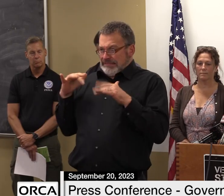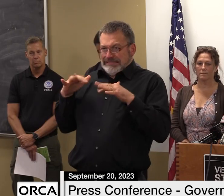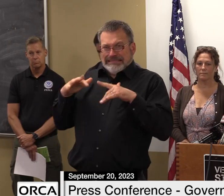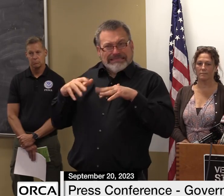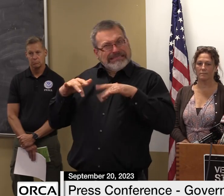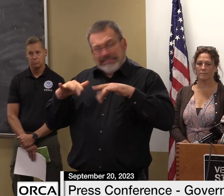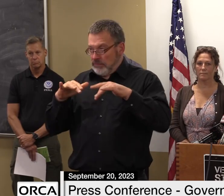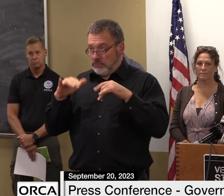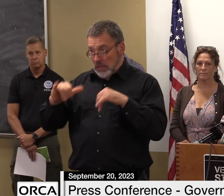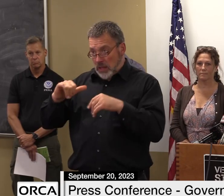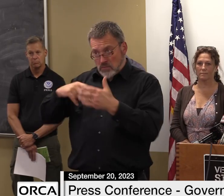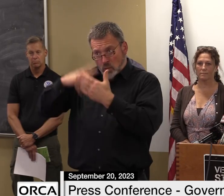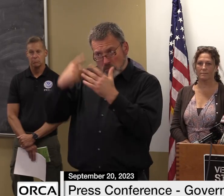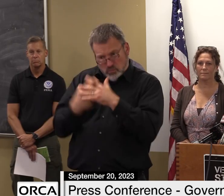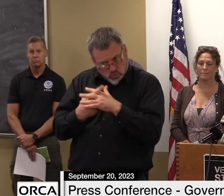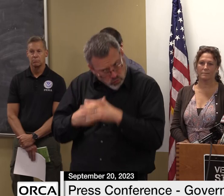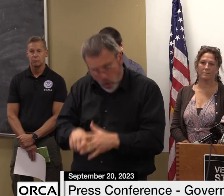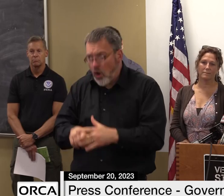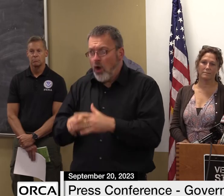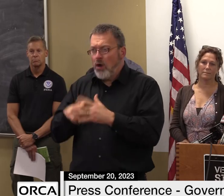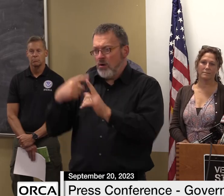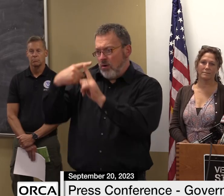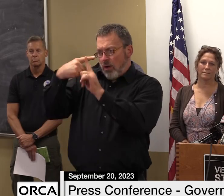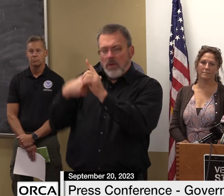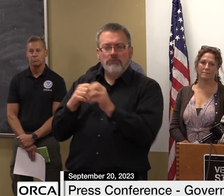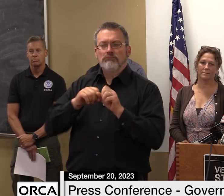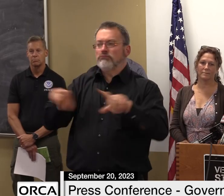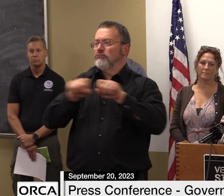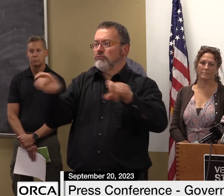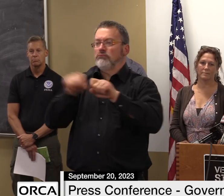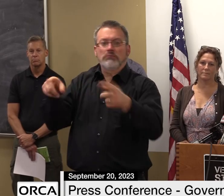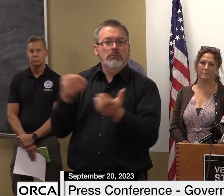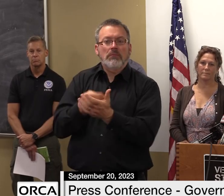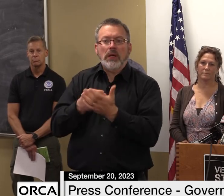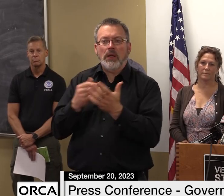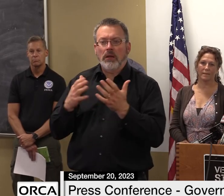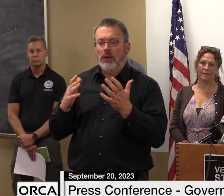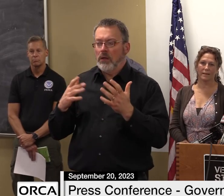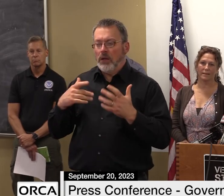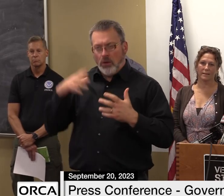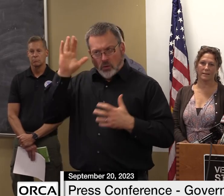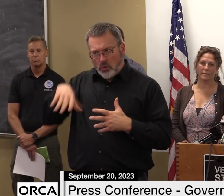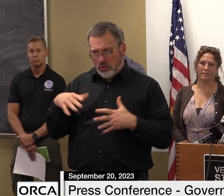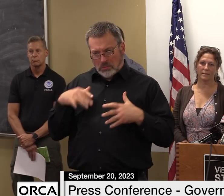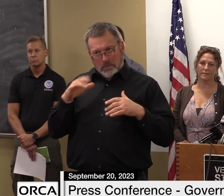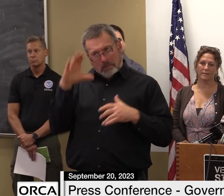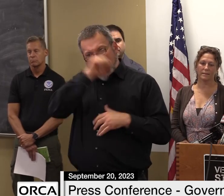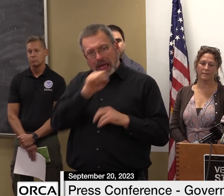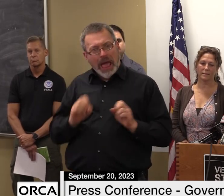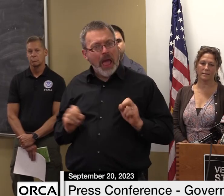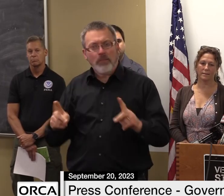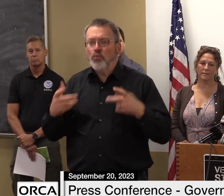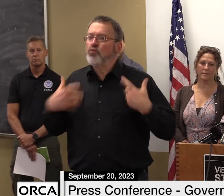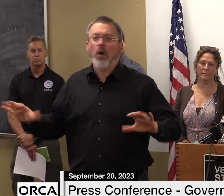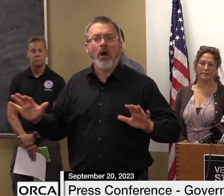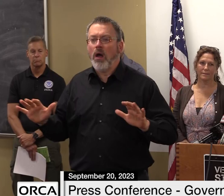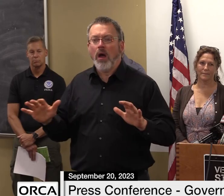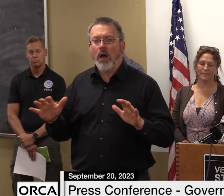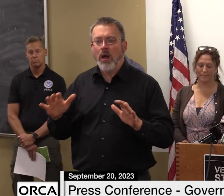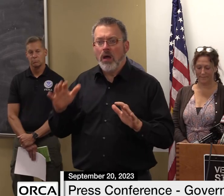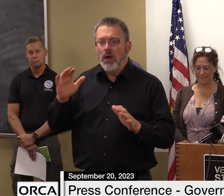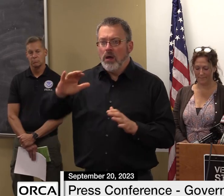to cast as wide a net as possible to make sure no one was left behind, which is why caps were put in place. We were